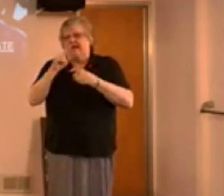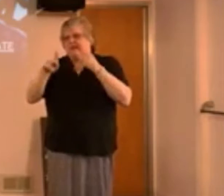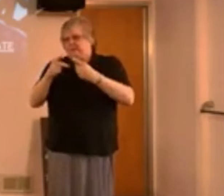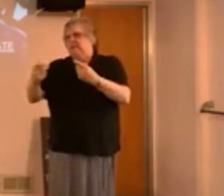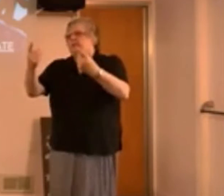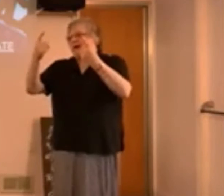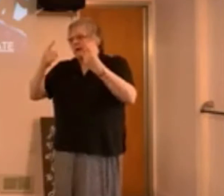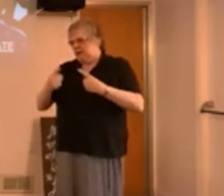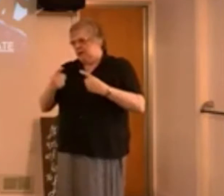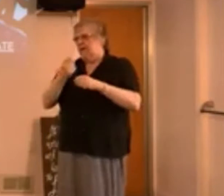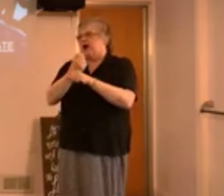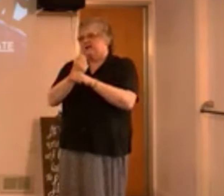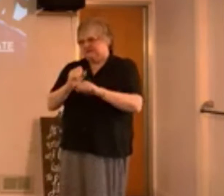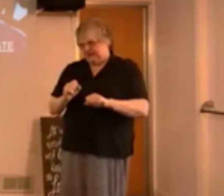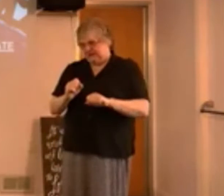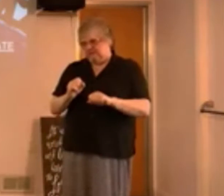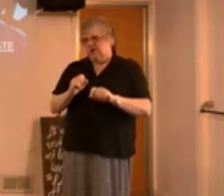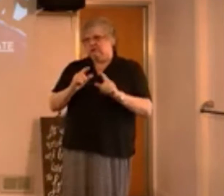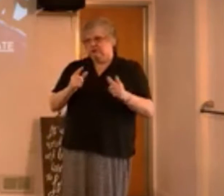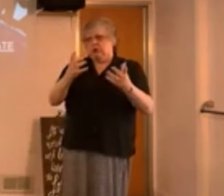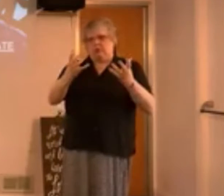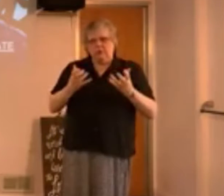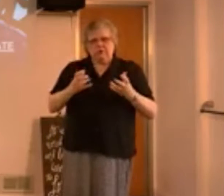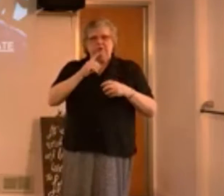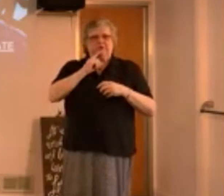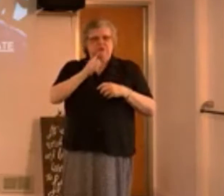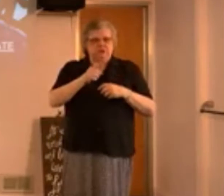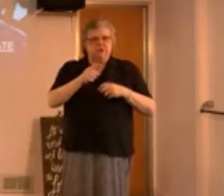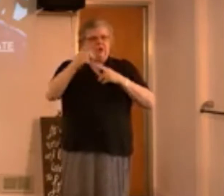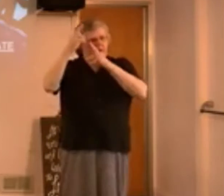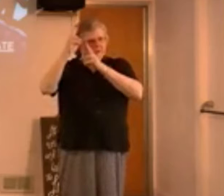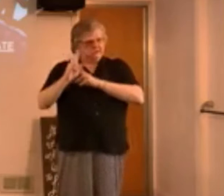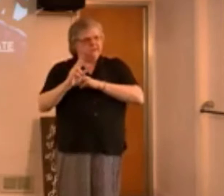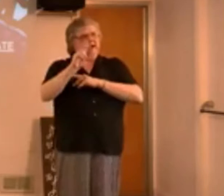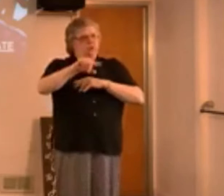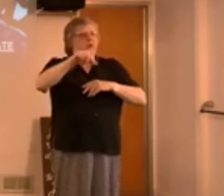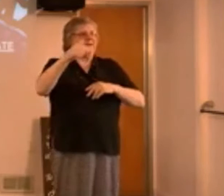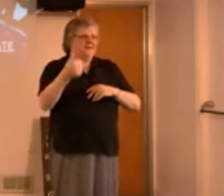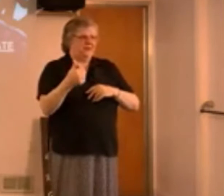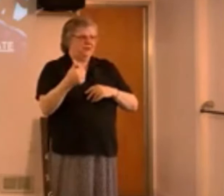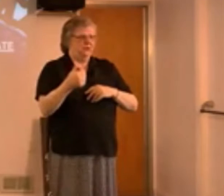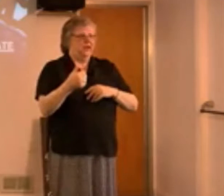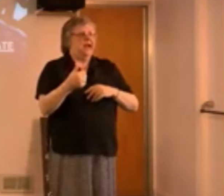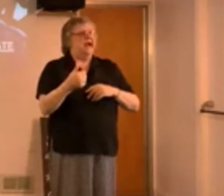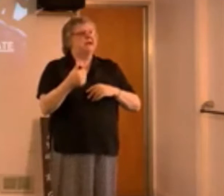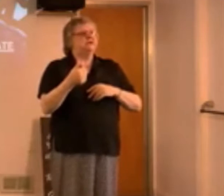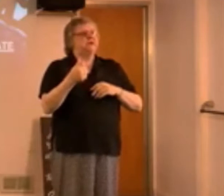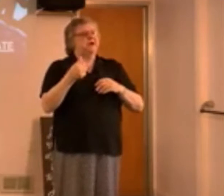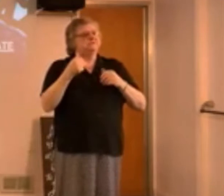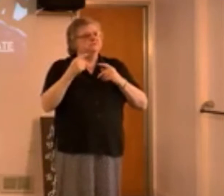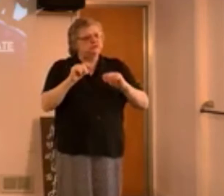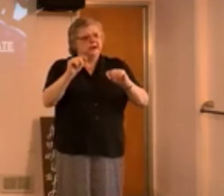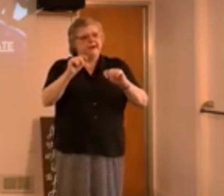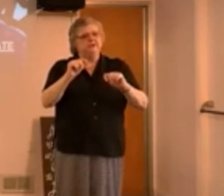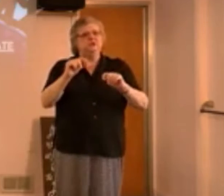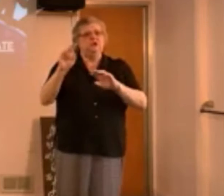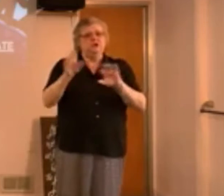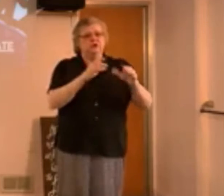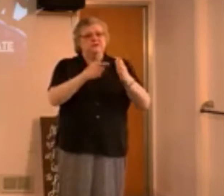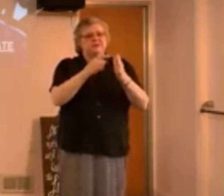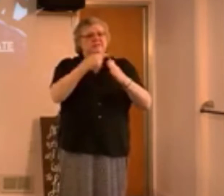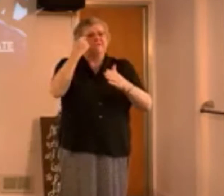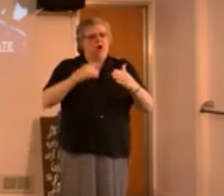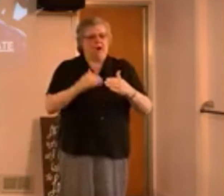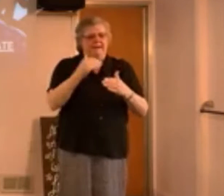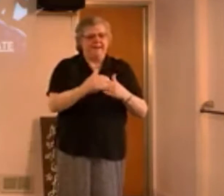disease, but we still want to be respectful as we stand in front of our neighbors and try to provide this. So let's